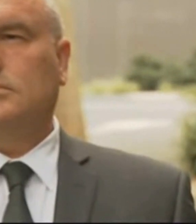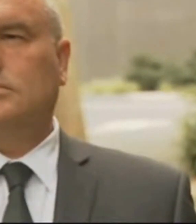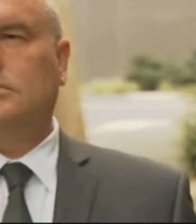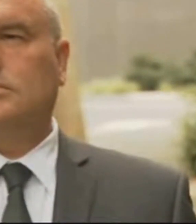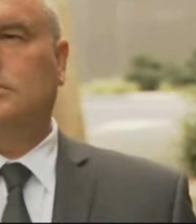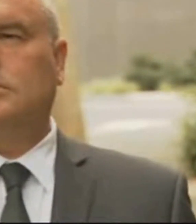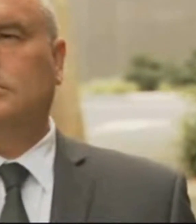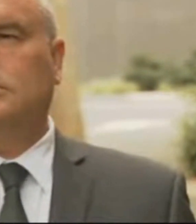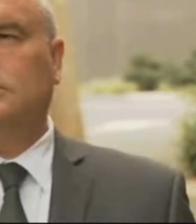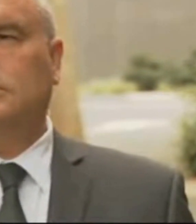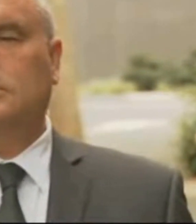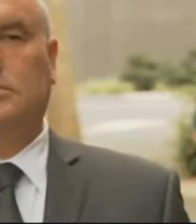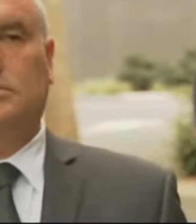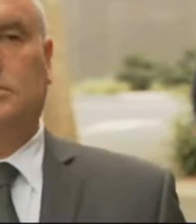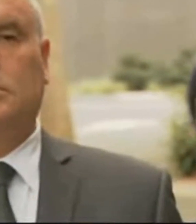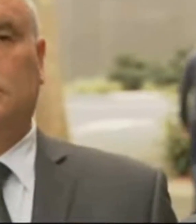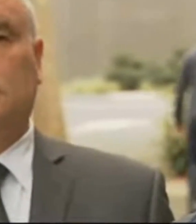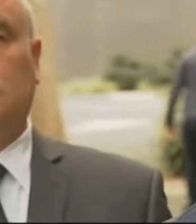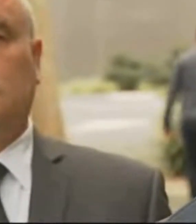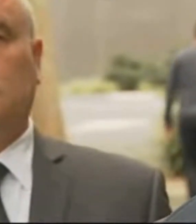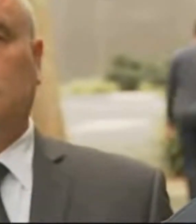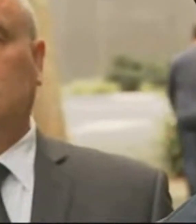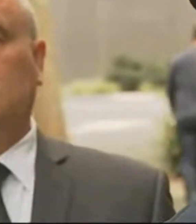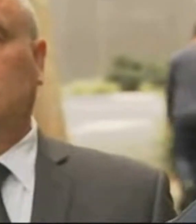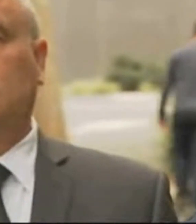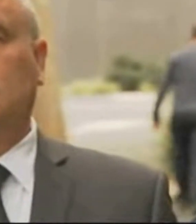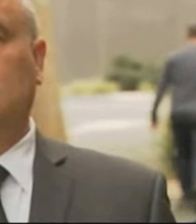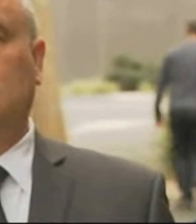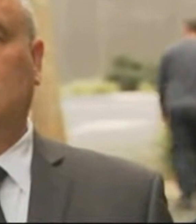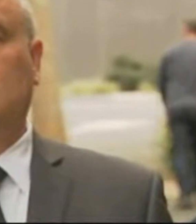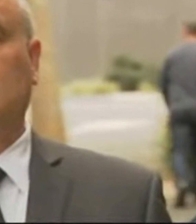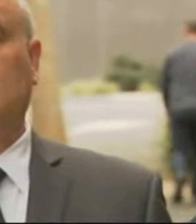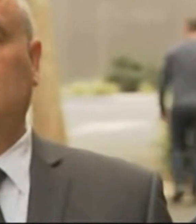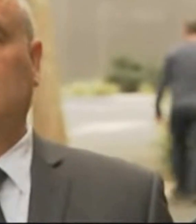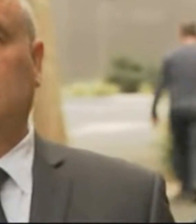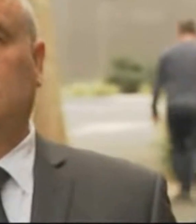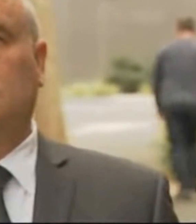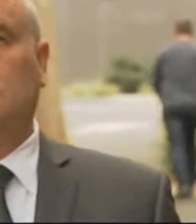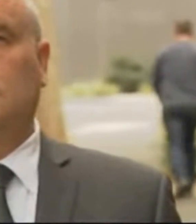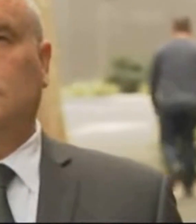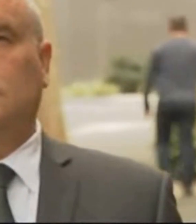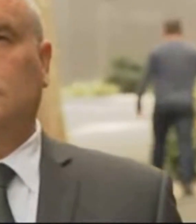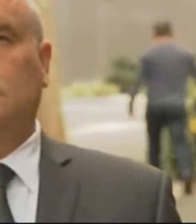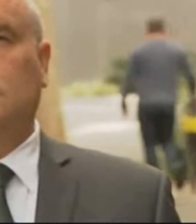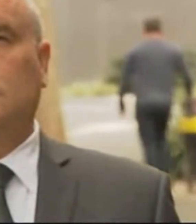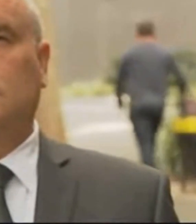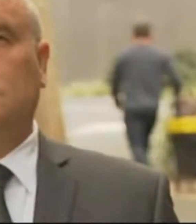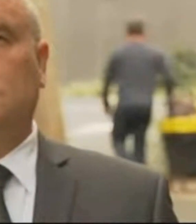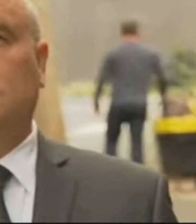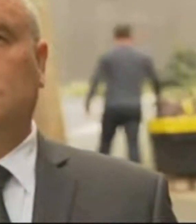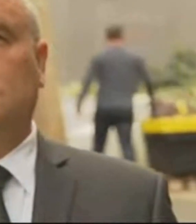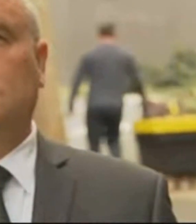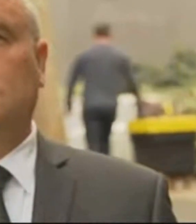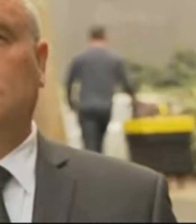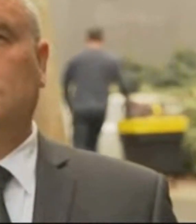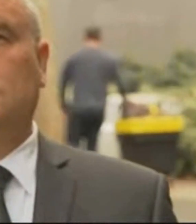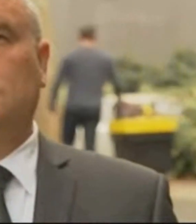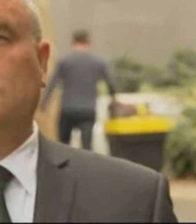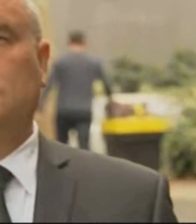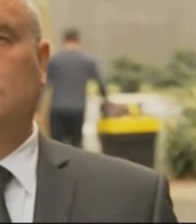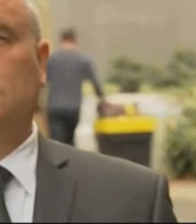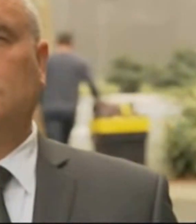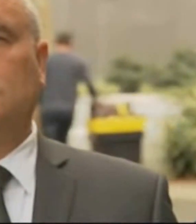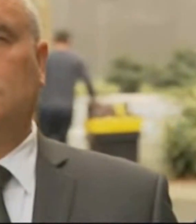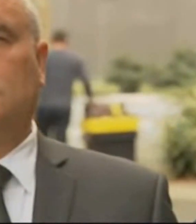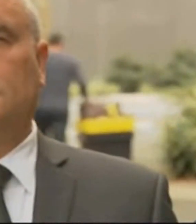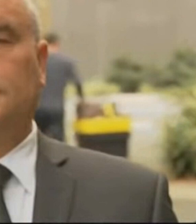What's your plan to deal with that? Each of the commands will monitor. Look, we're monitoring social media. We will monitor for these events, and the local PACs and PDs are well placed to take